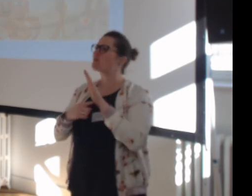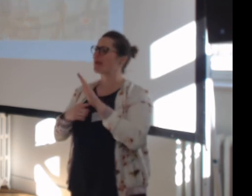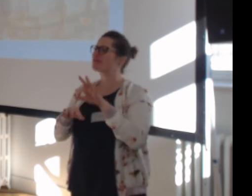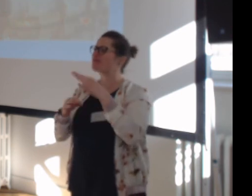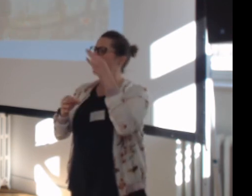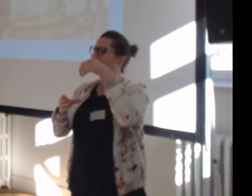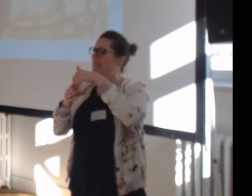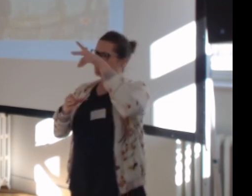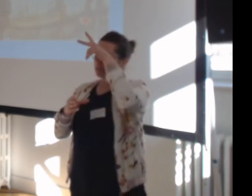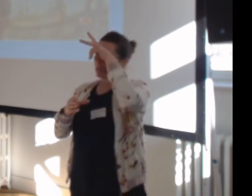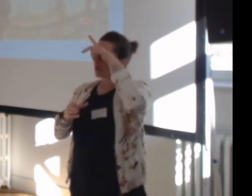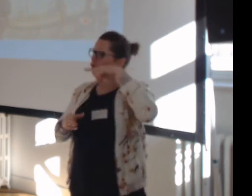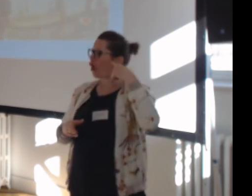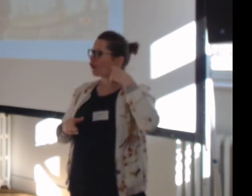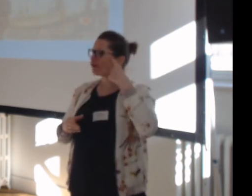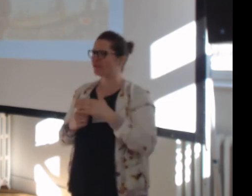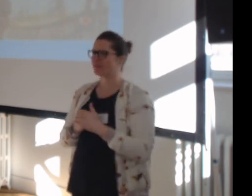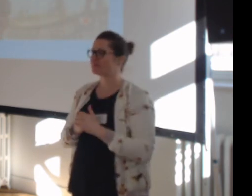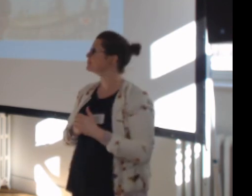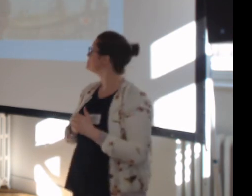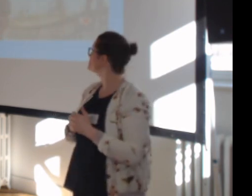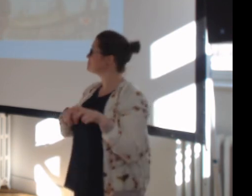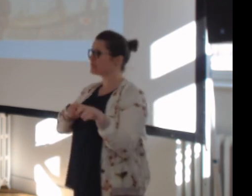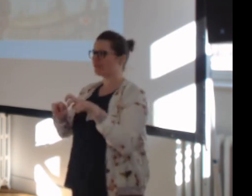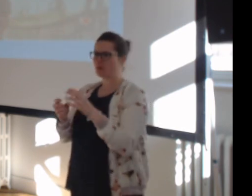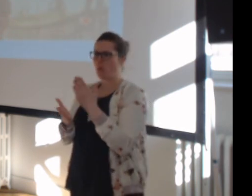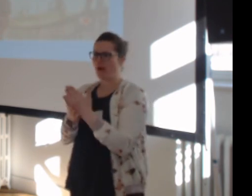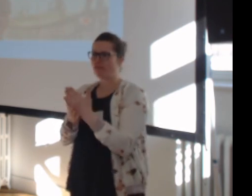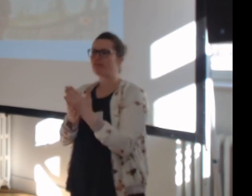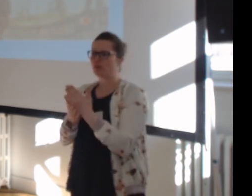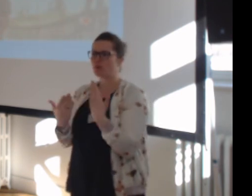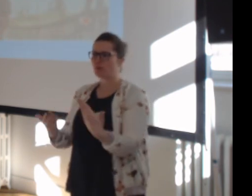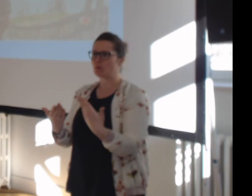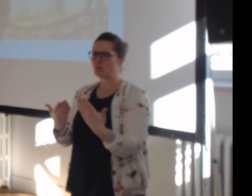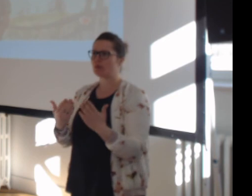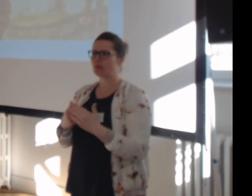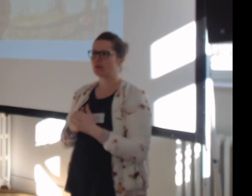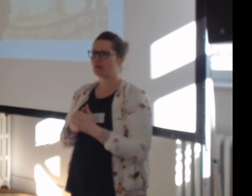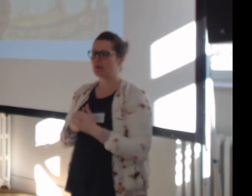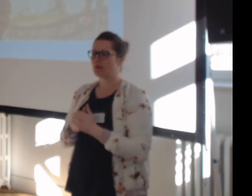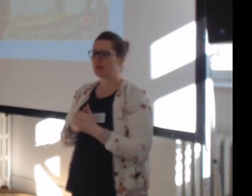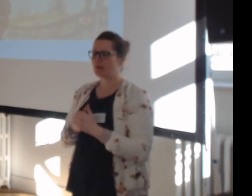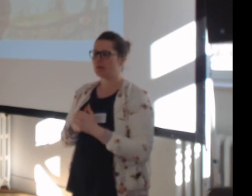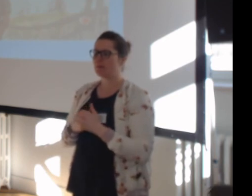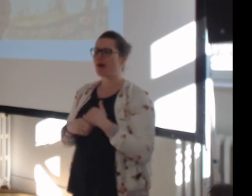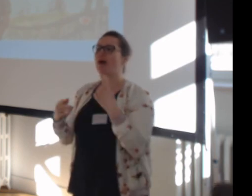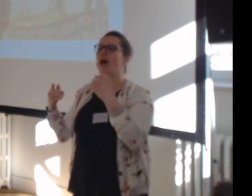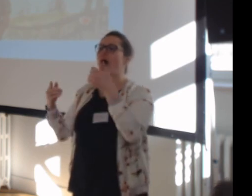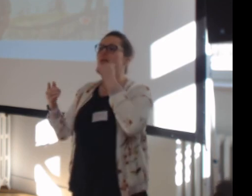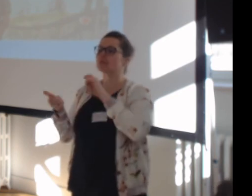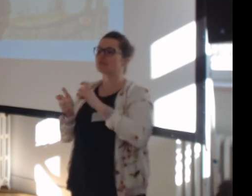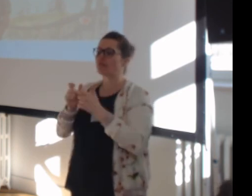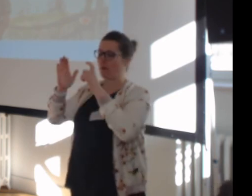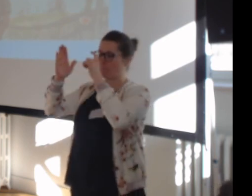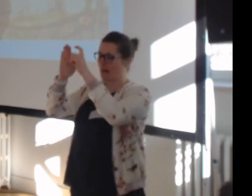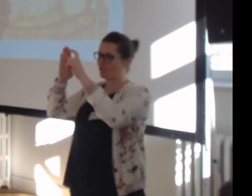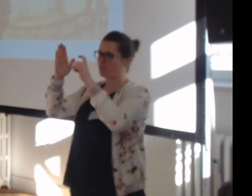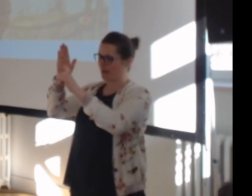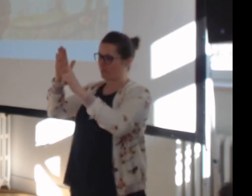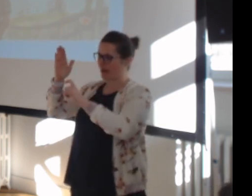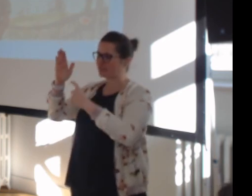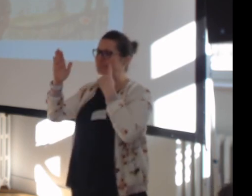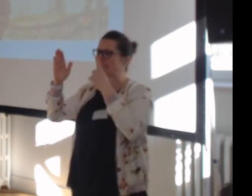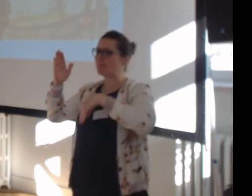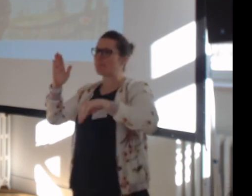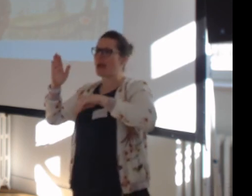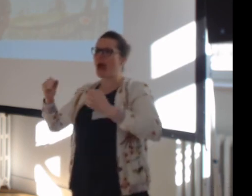to show you. The video has finished now, but as it did a move from one paragraph to the other, it showed an